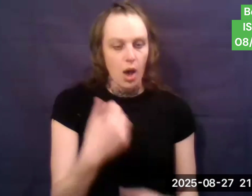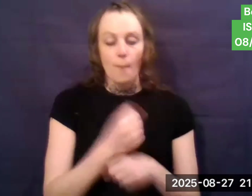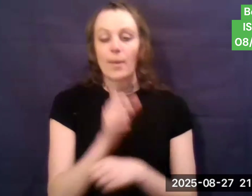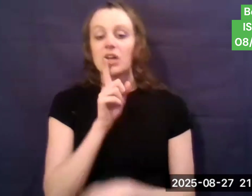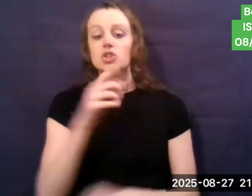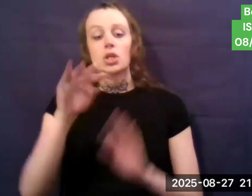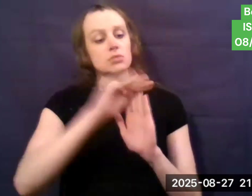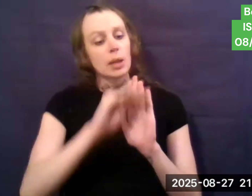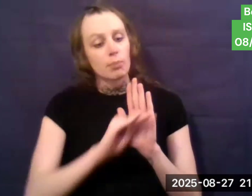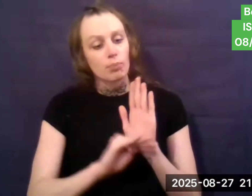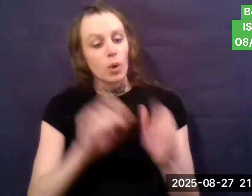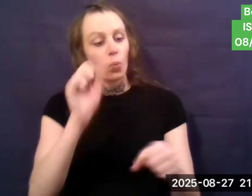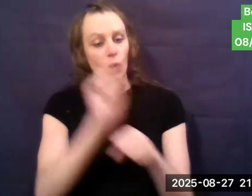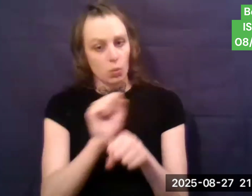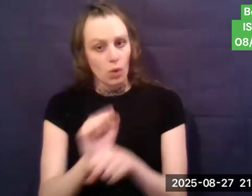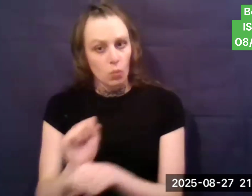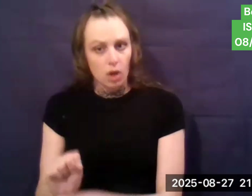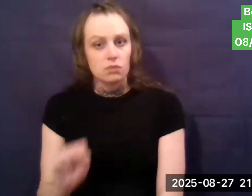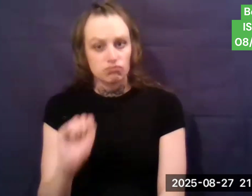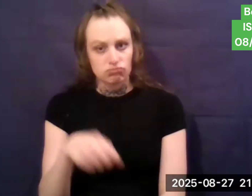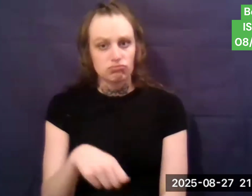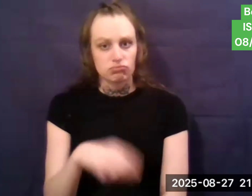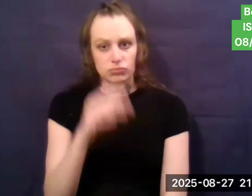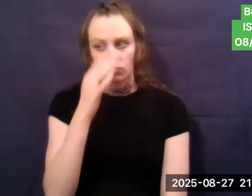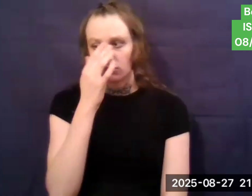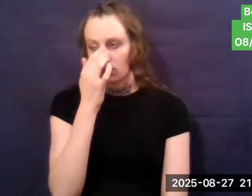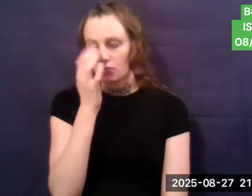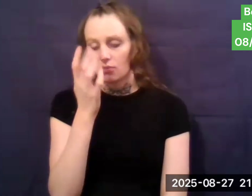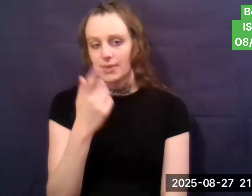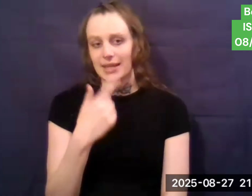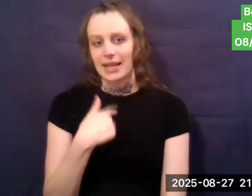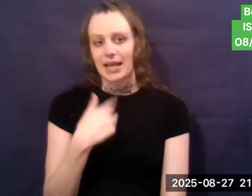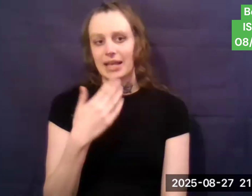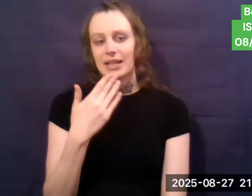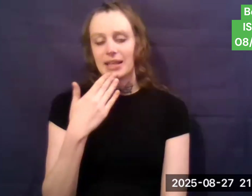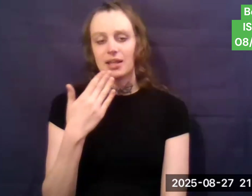I think it's the biggest blessing I ever could have had,